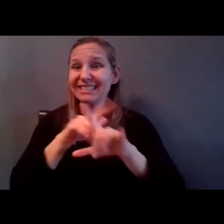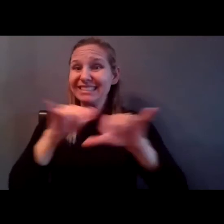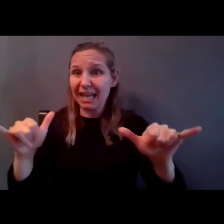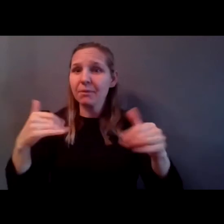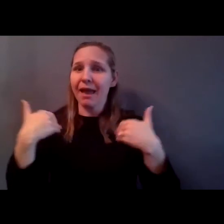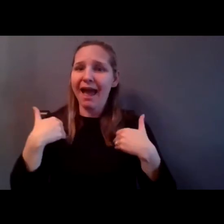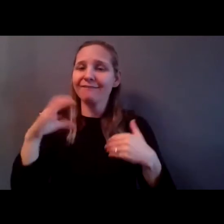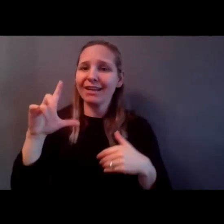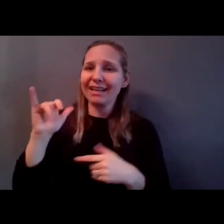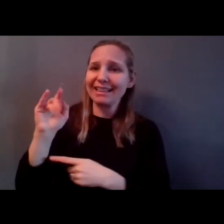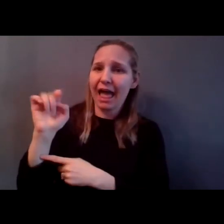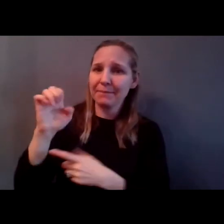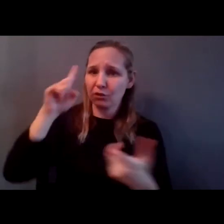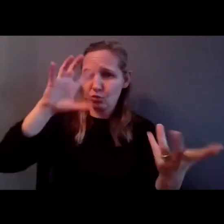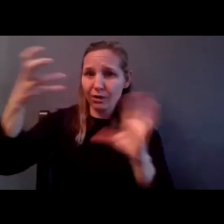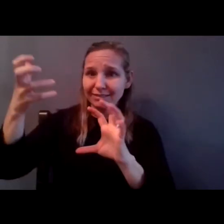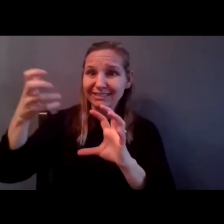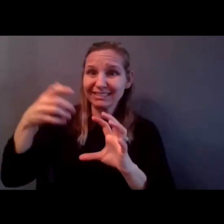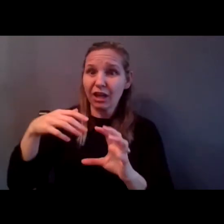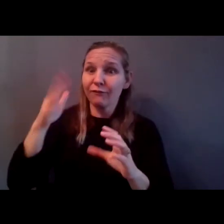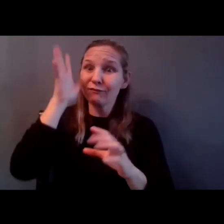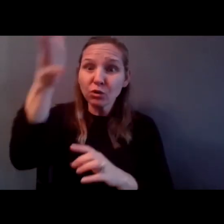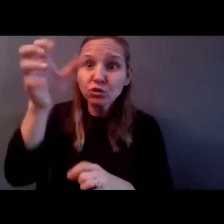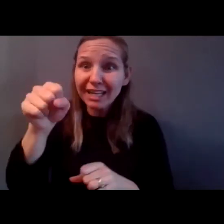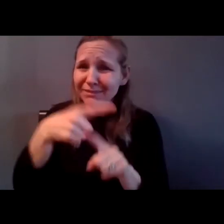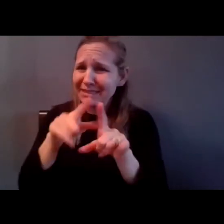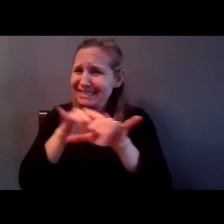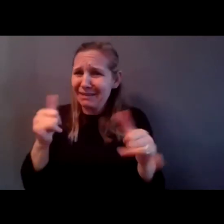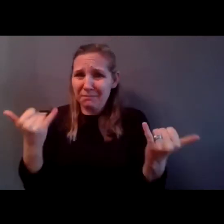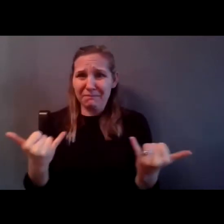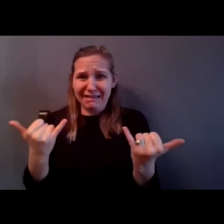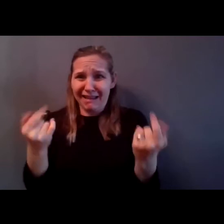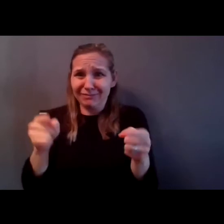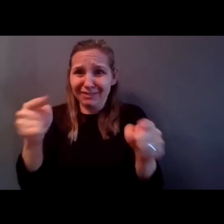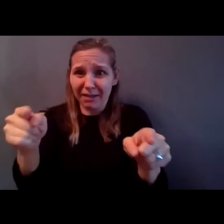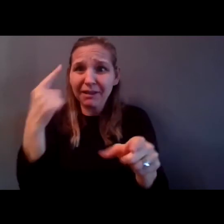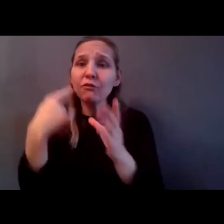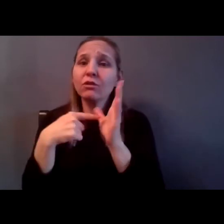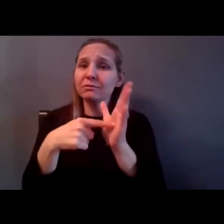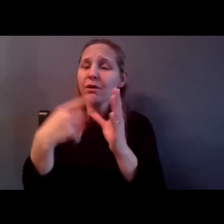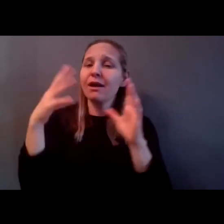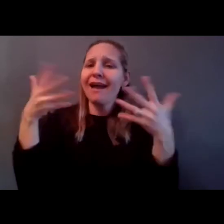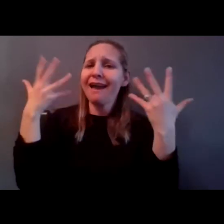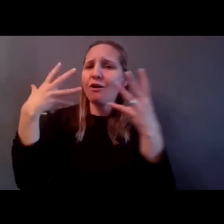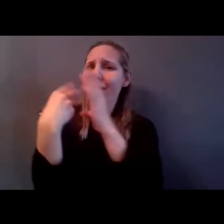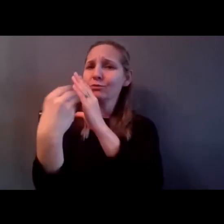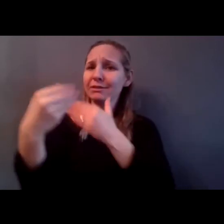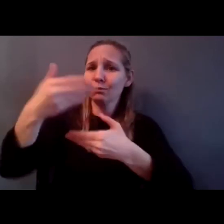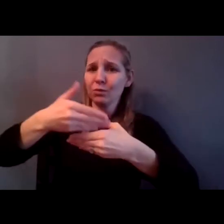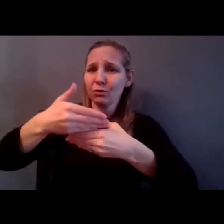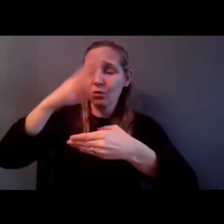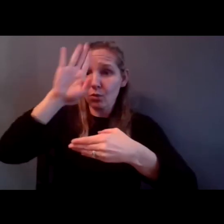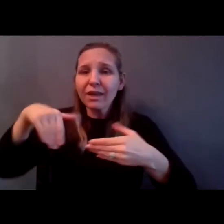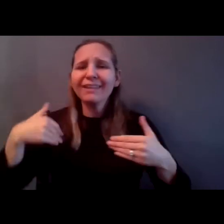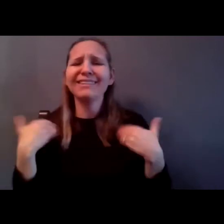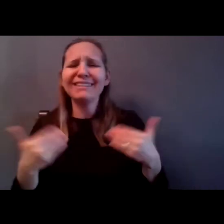only threatens our futures, but is creeping up on us through the air outside of our windows. It's difficult for most young people to think